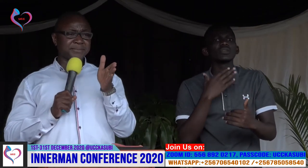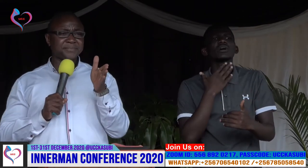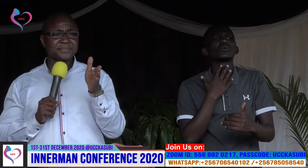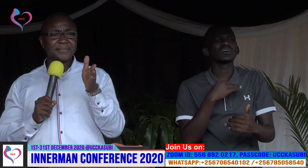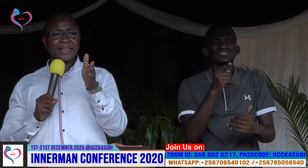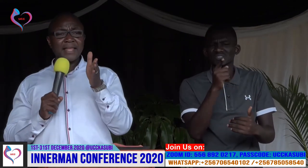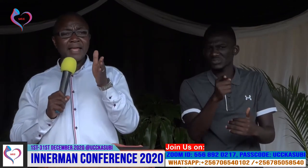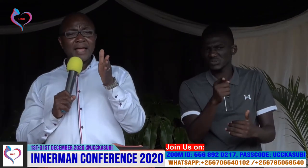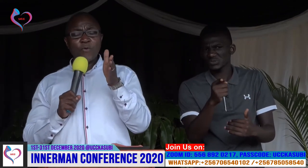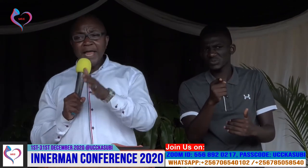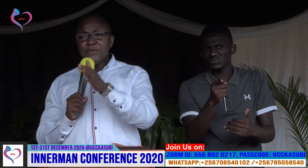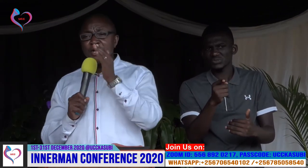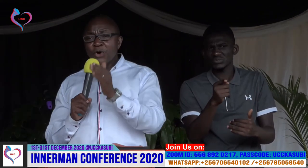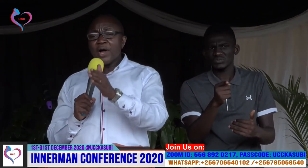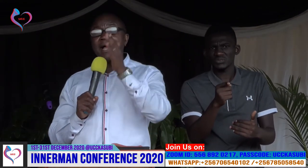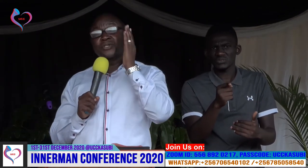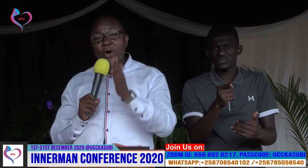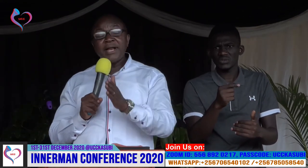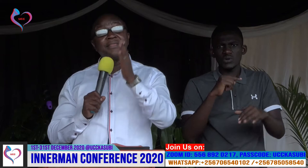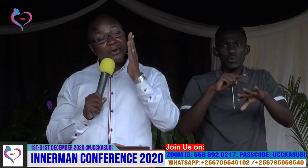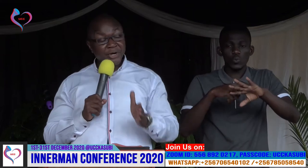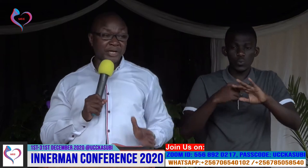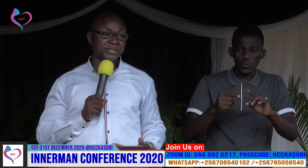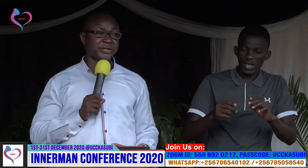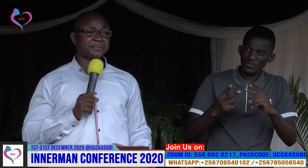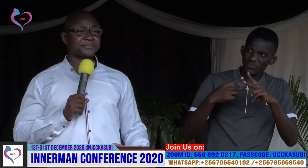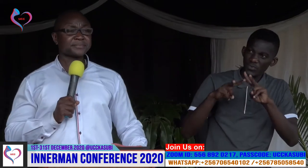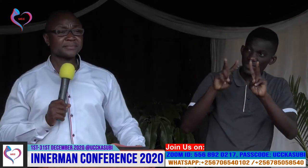bit. When we look at God and the